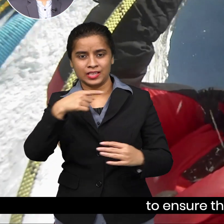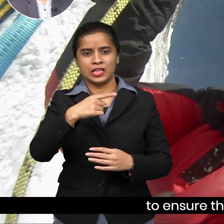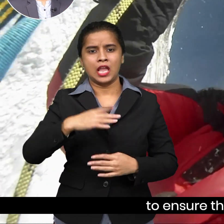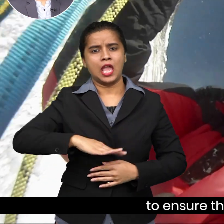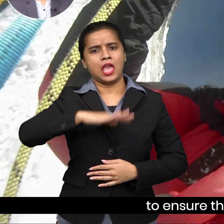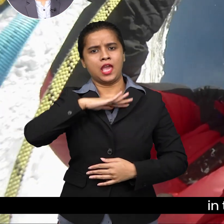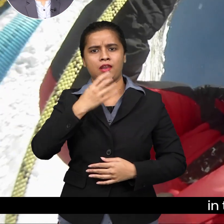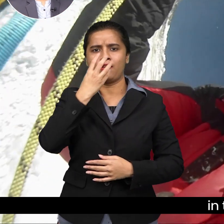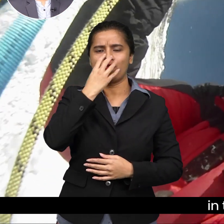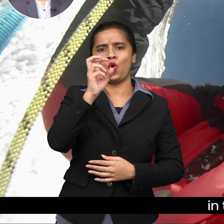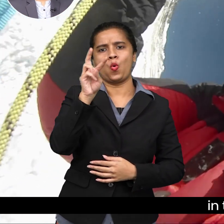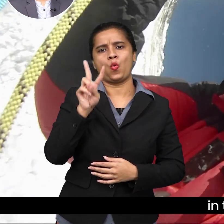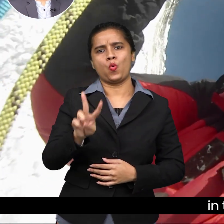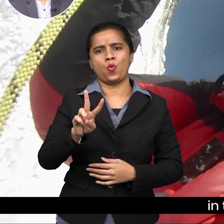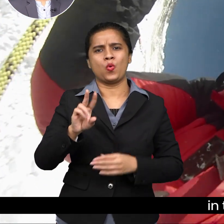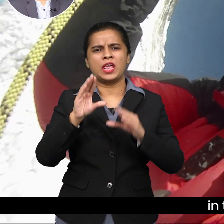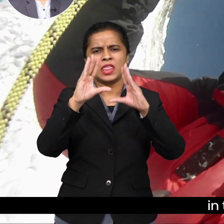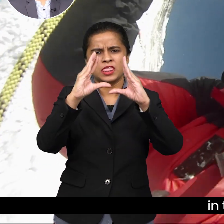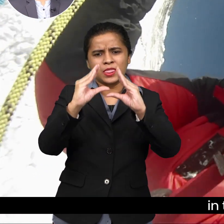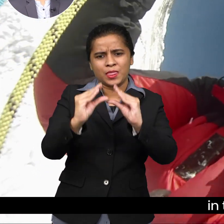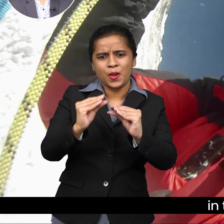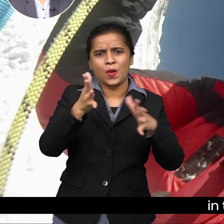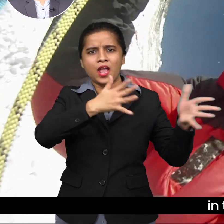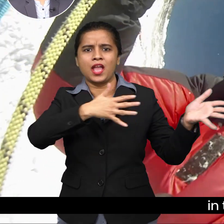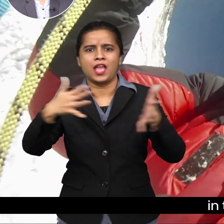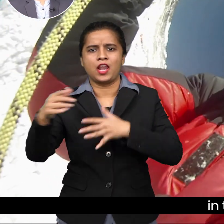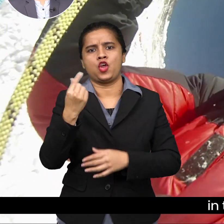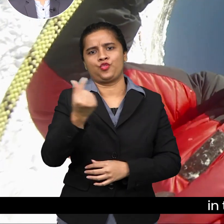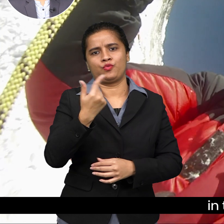enough oxygen in the thinner air.